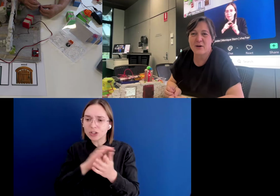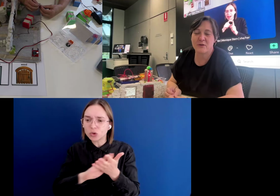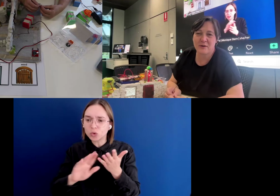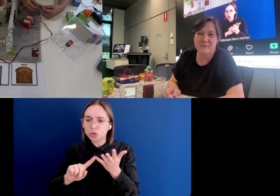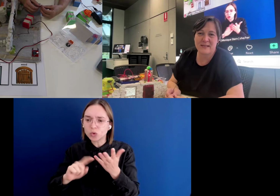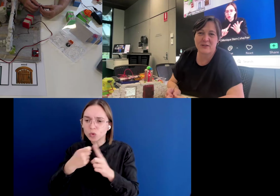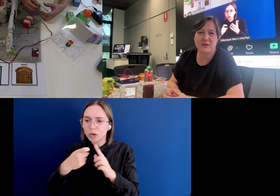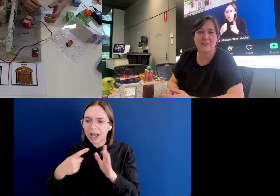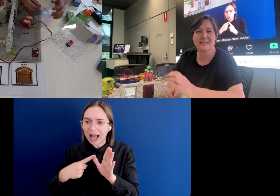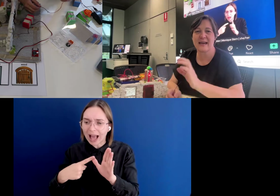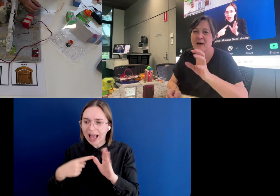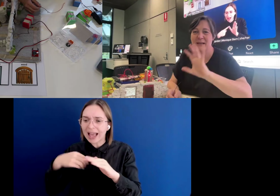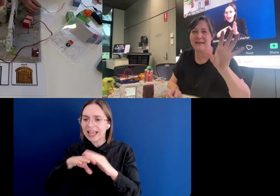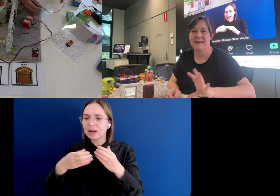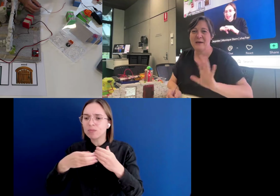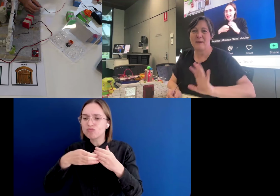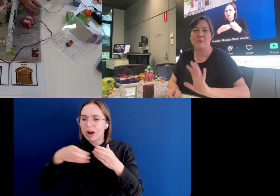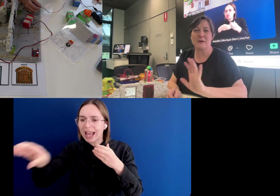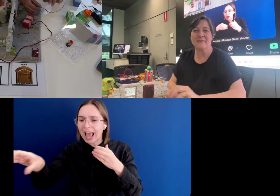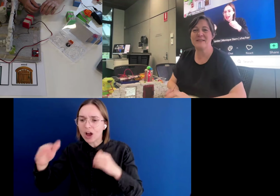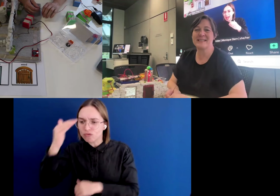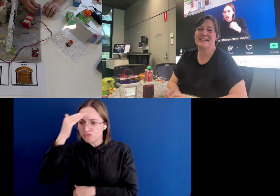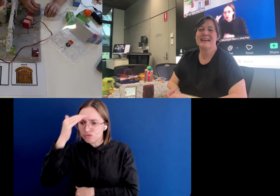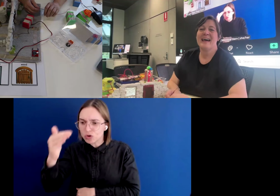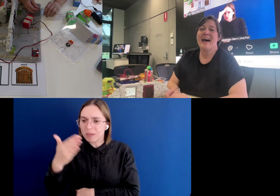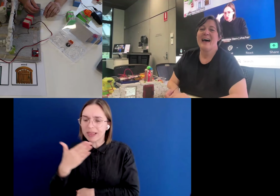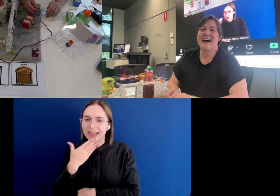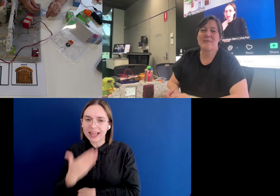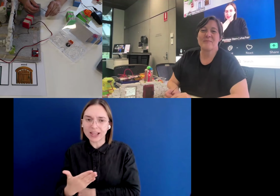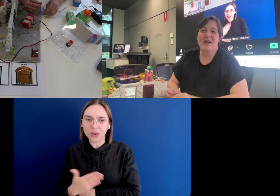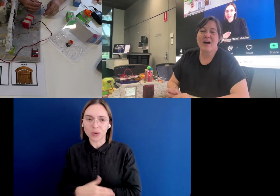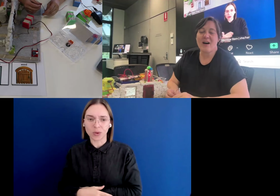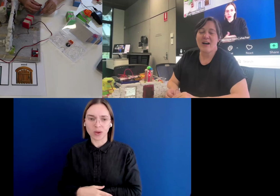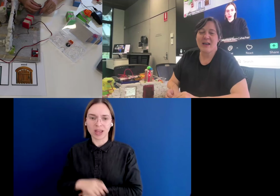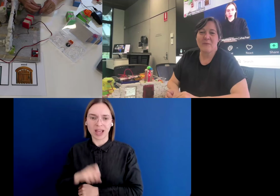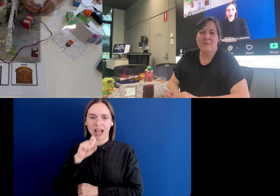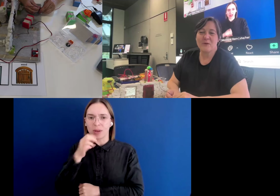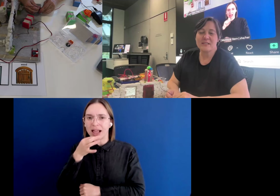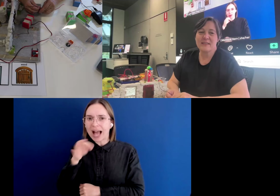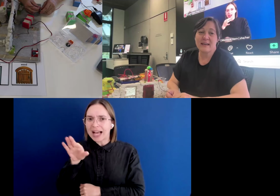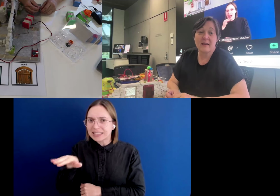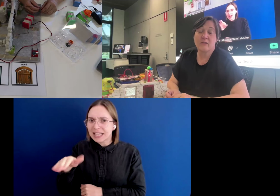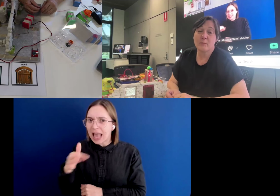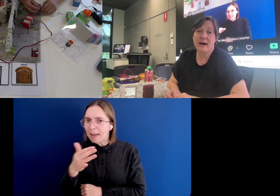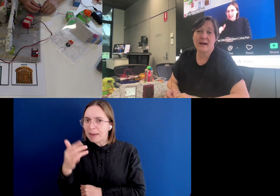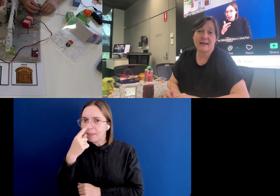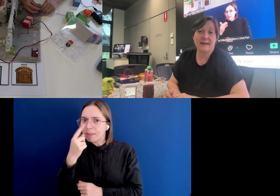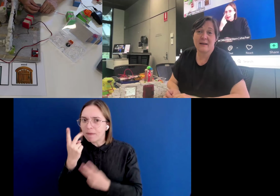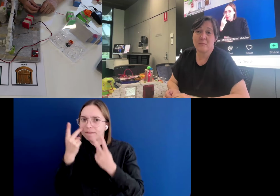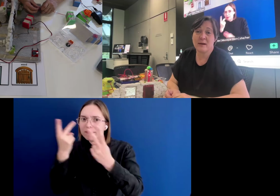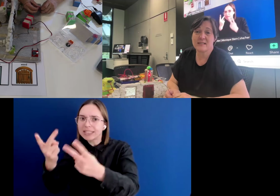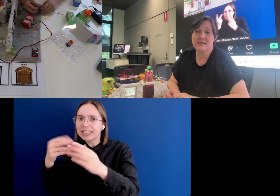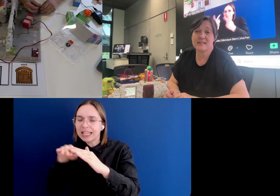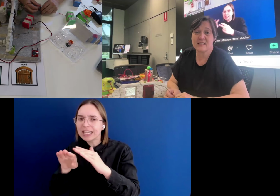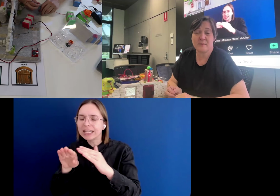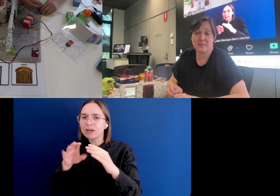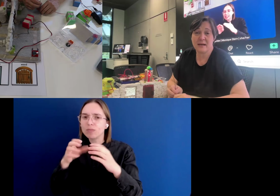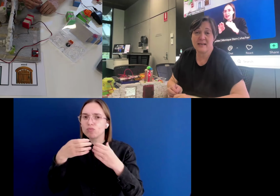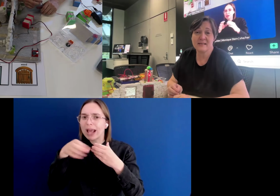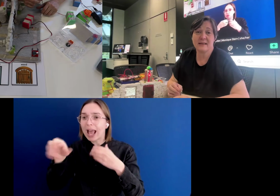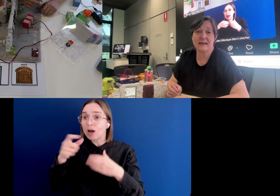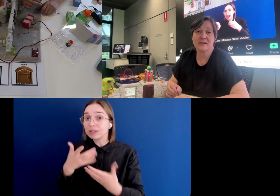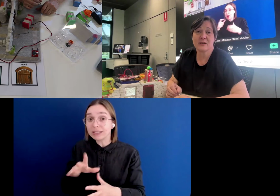much. And I will go and speak to her as to how many people went and visited. I want to thank, marketing at Monash has